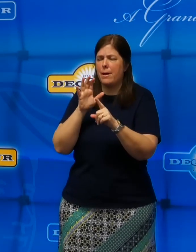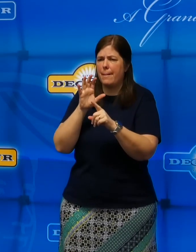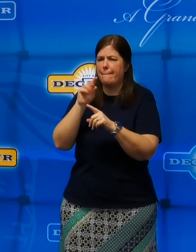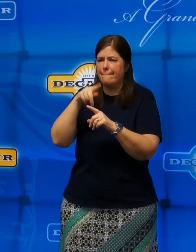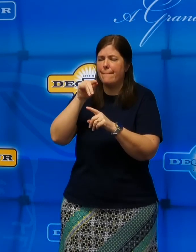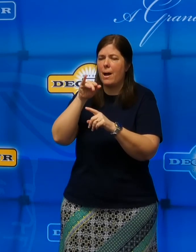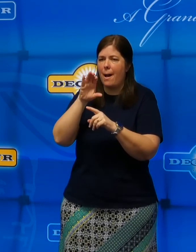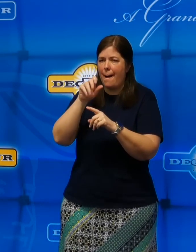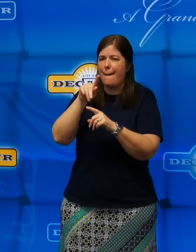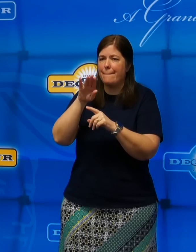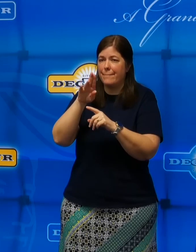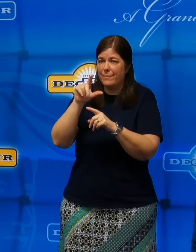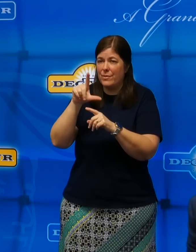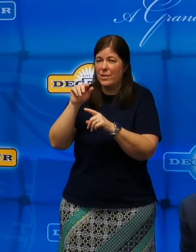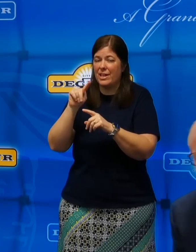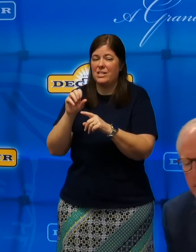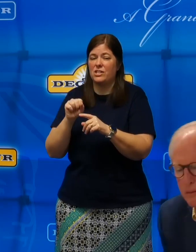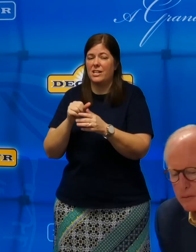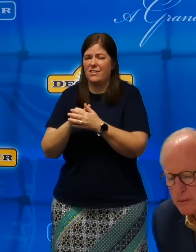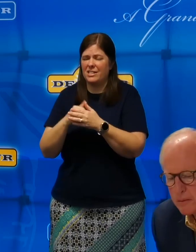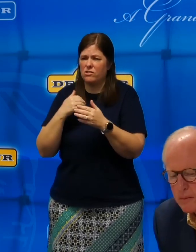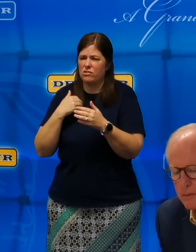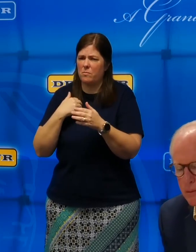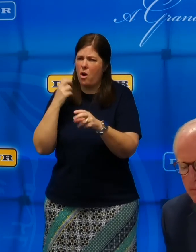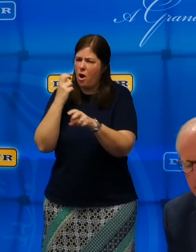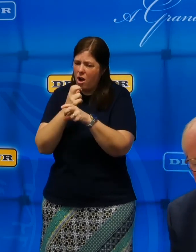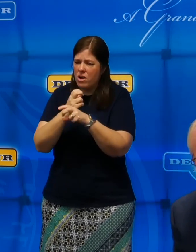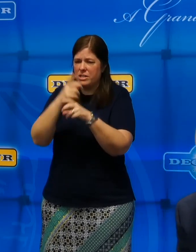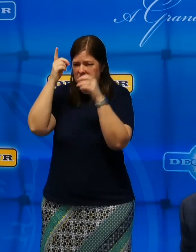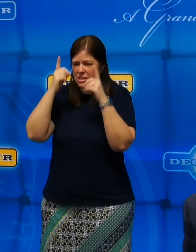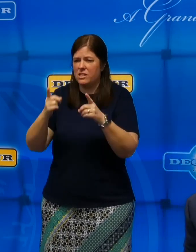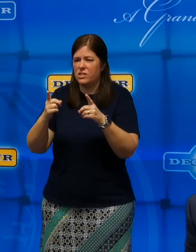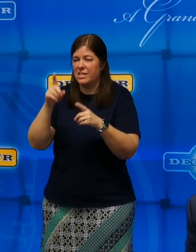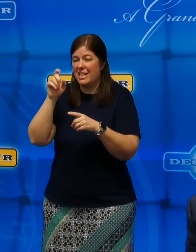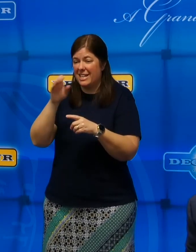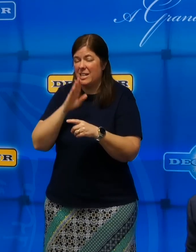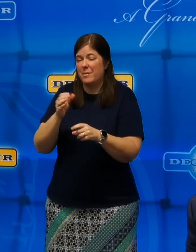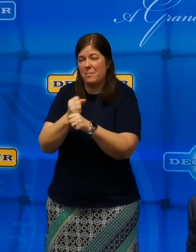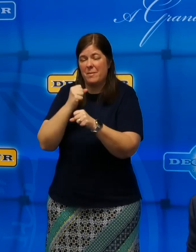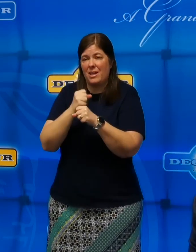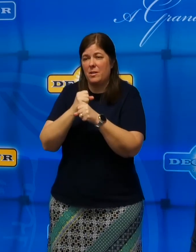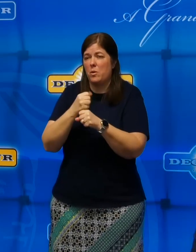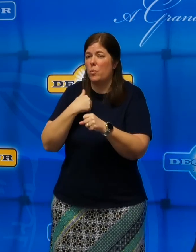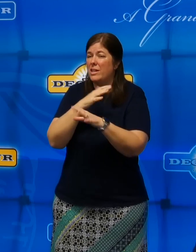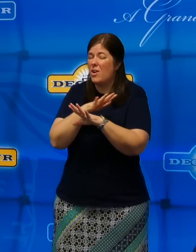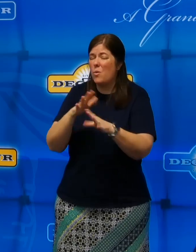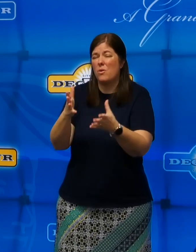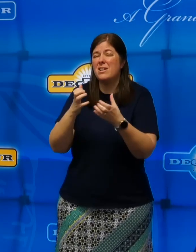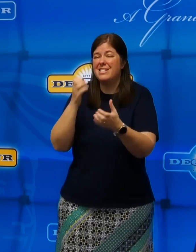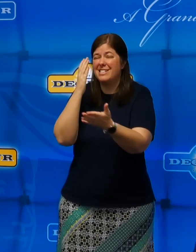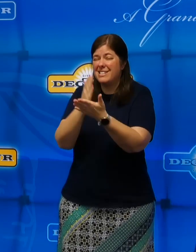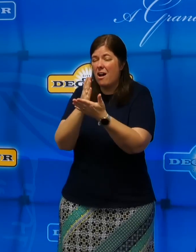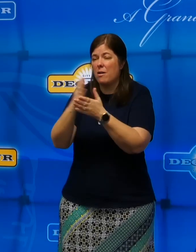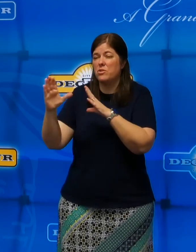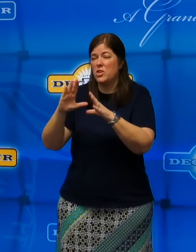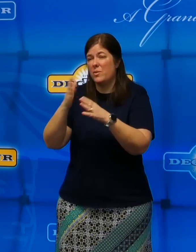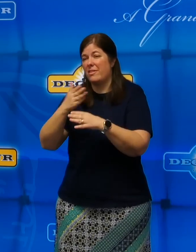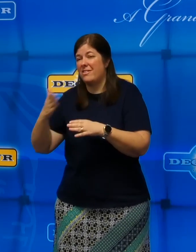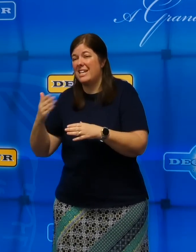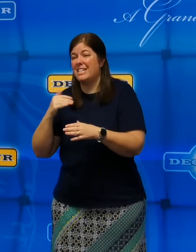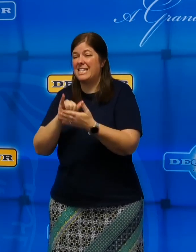these are critical decisions that have to be made. But what we don't want to do is stop doing what we're doing that has protected the citizens, that has stopped